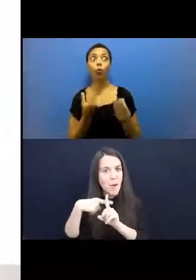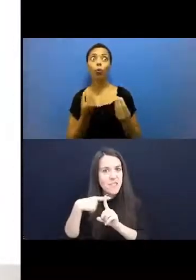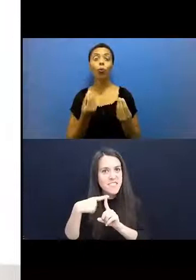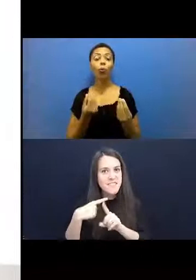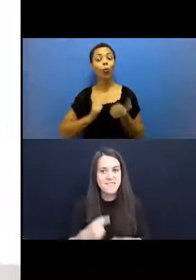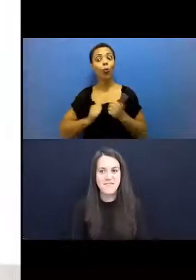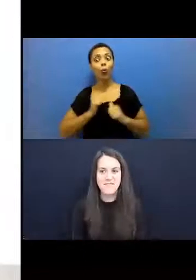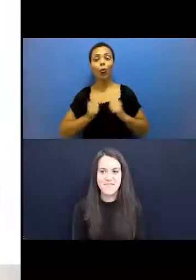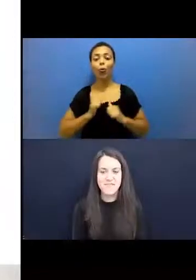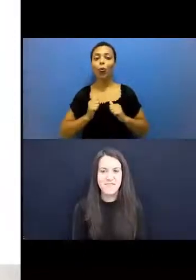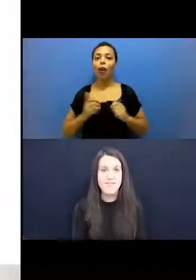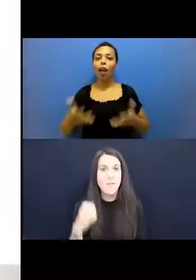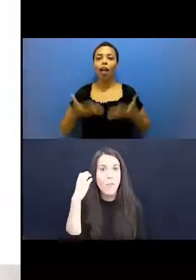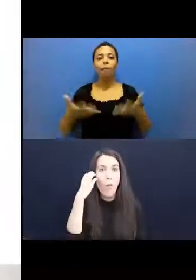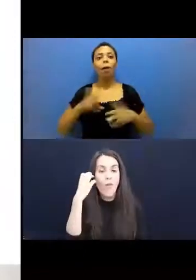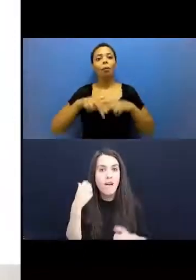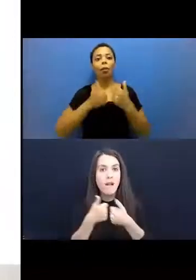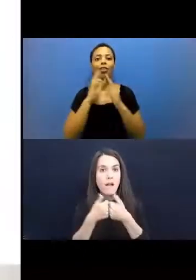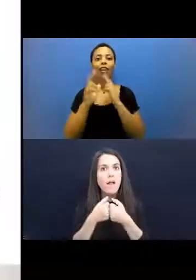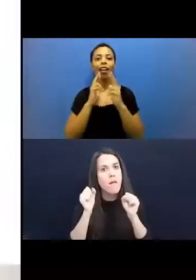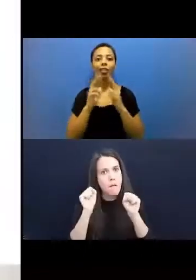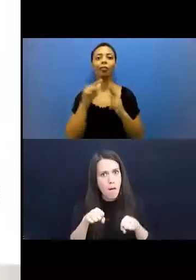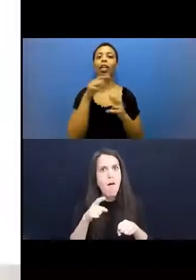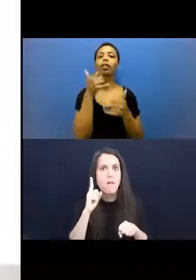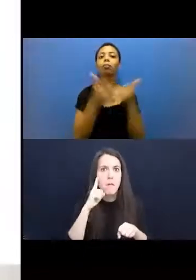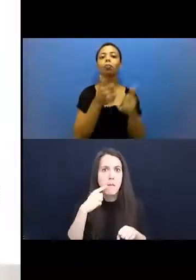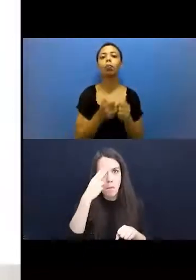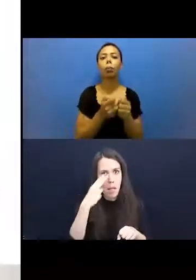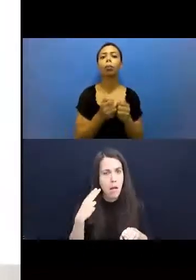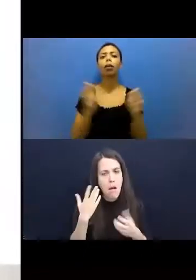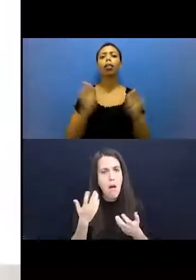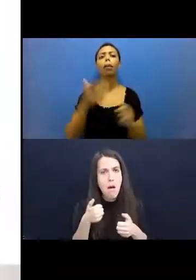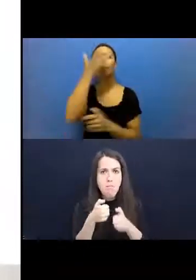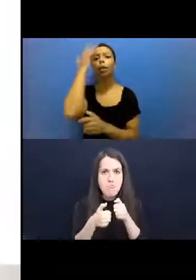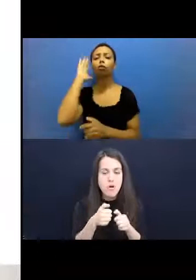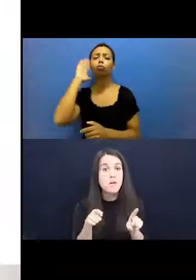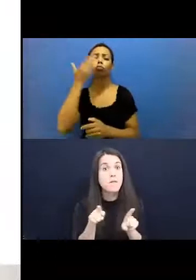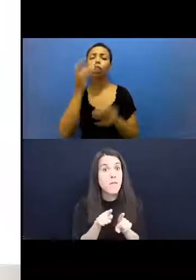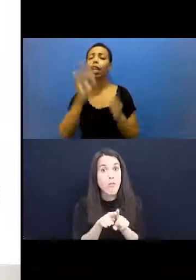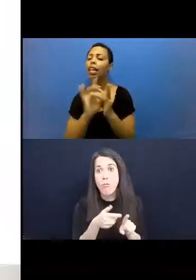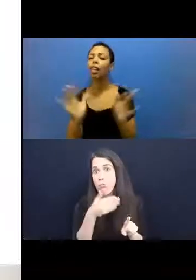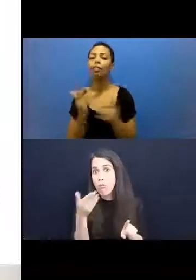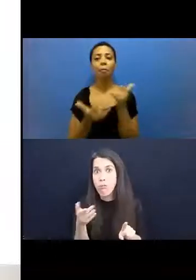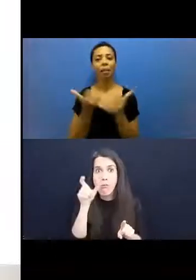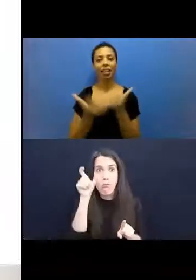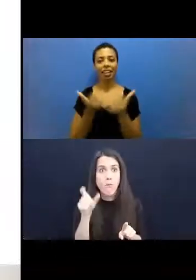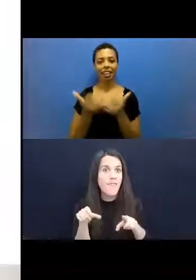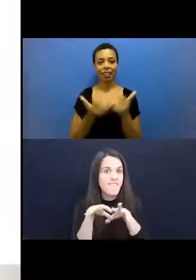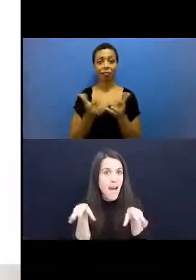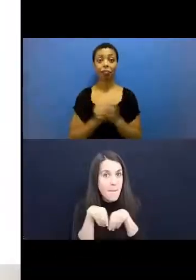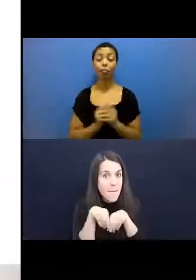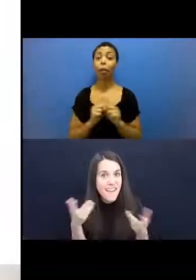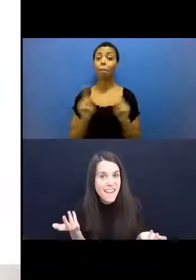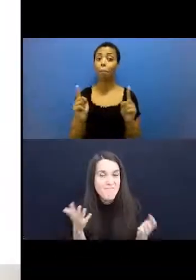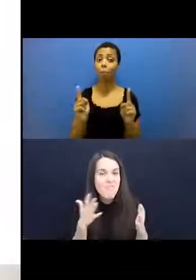The mobile game can be played by persons with deaf blindness, but also it can be played by family members who want